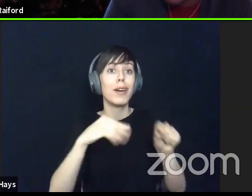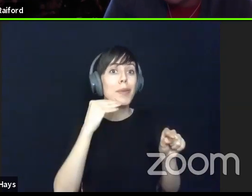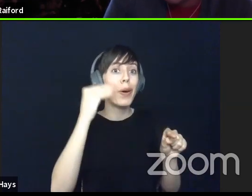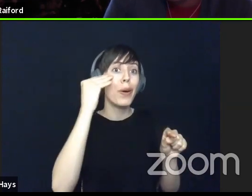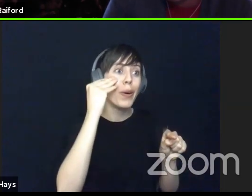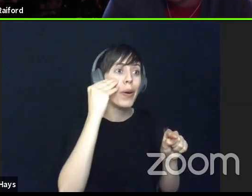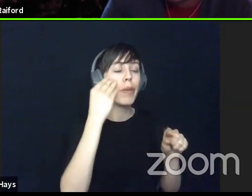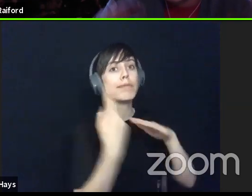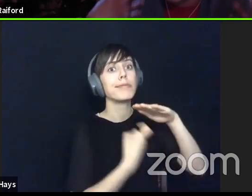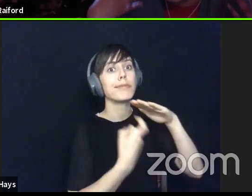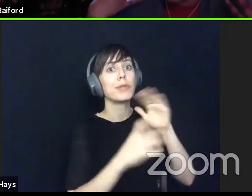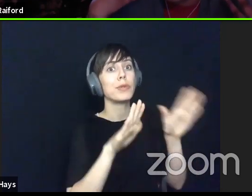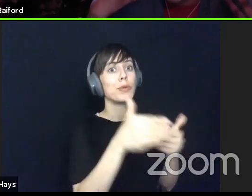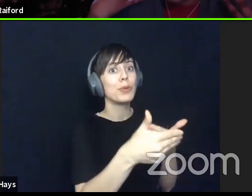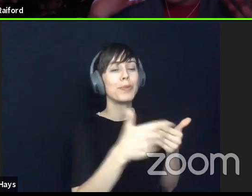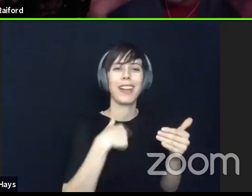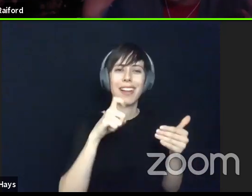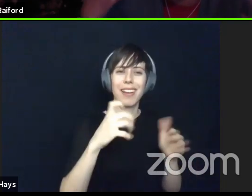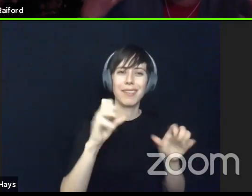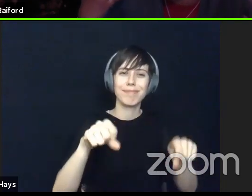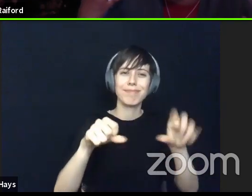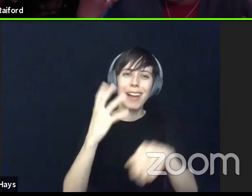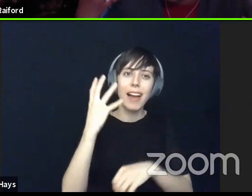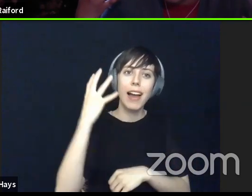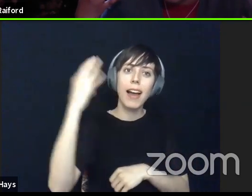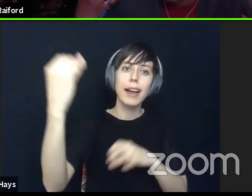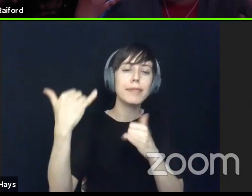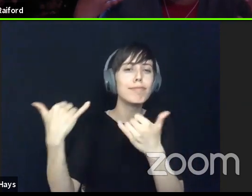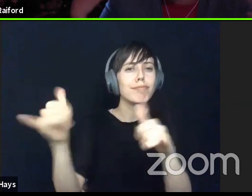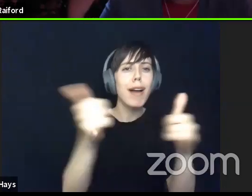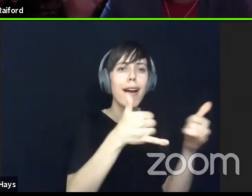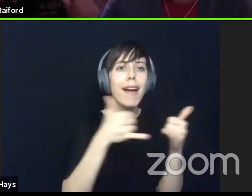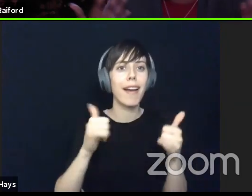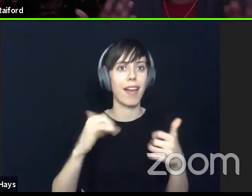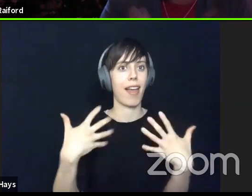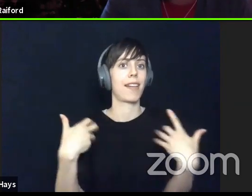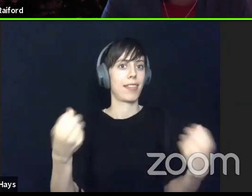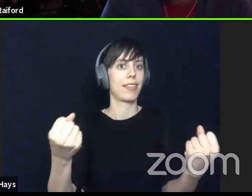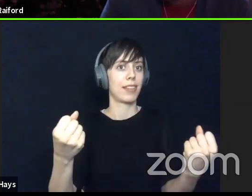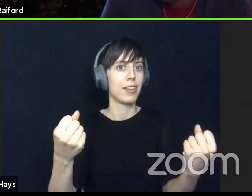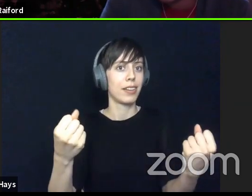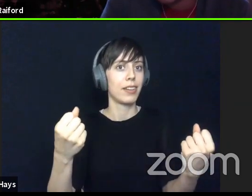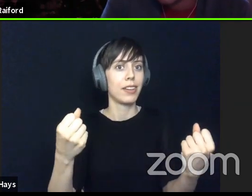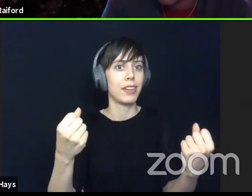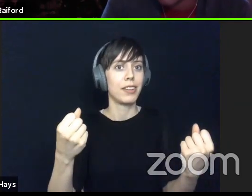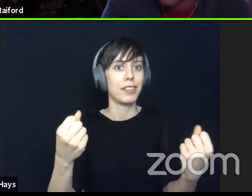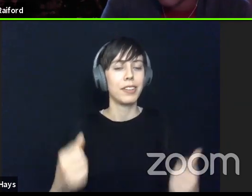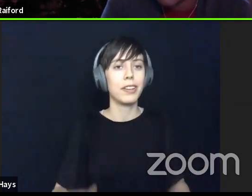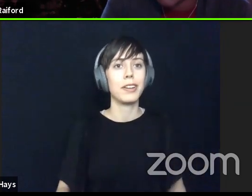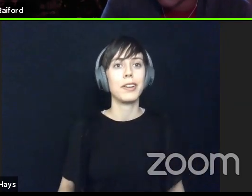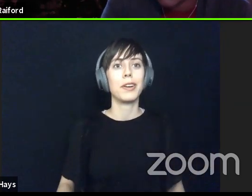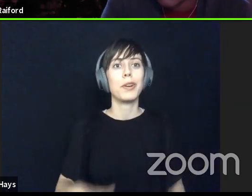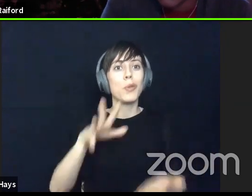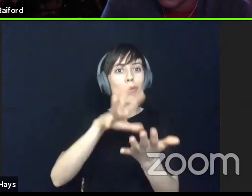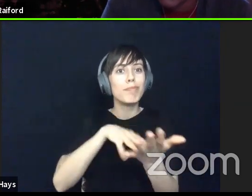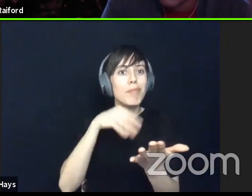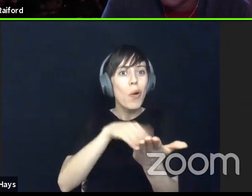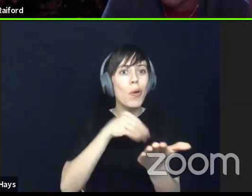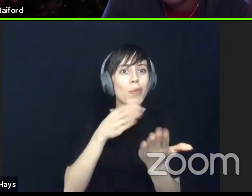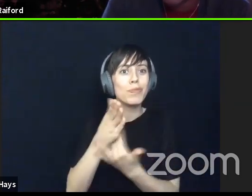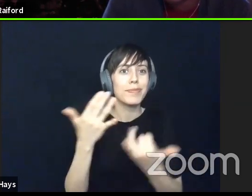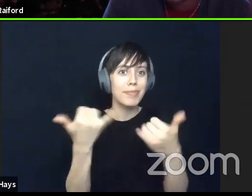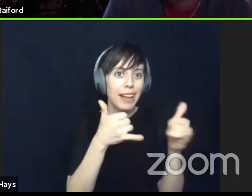That's important because it gets you to being in healthy spaces. You get to kind of understand who you are and who we are in